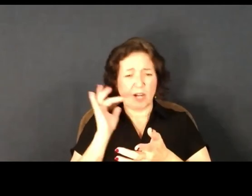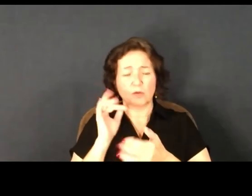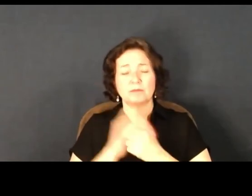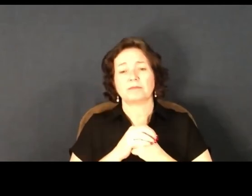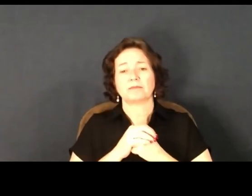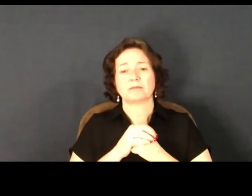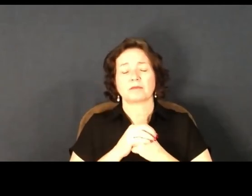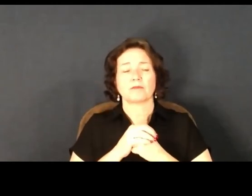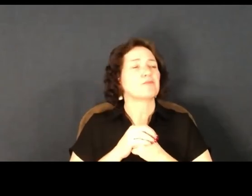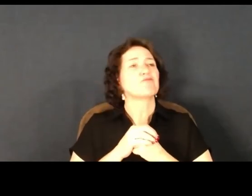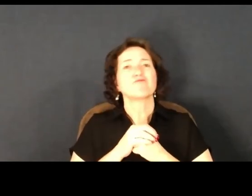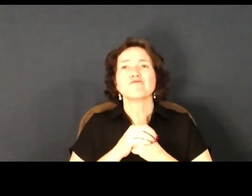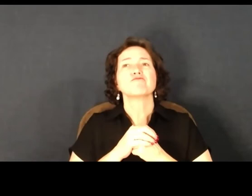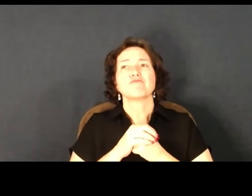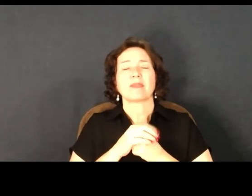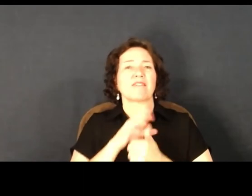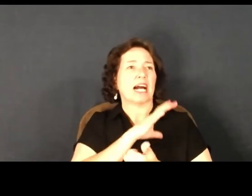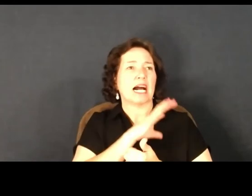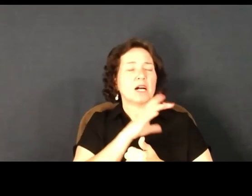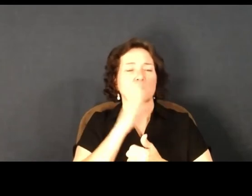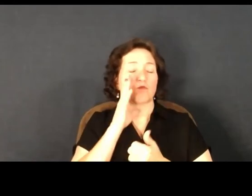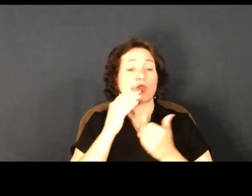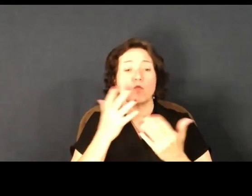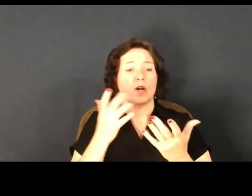would change the tattoo.